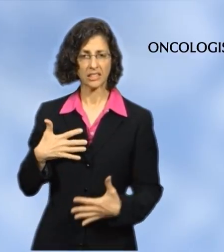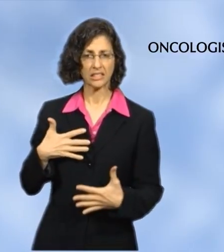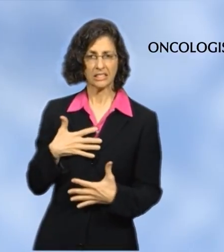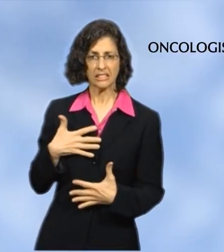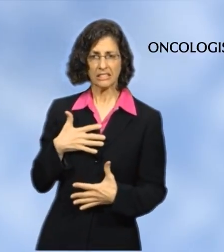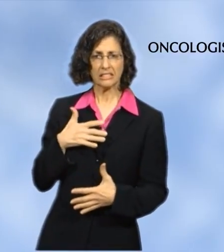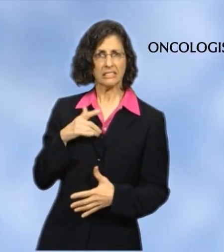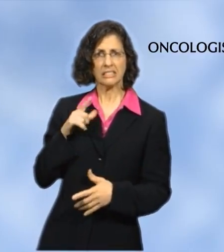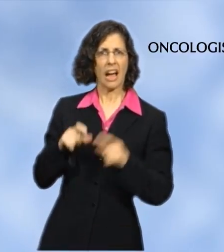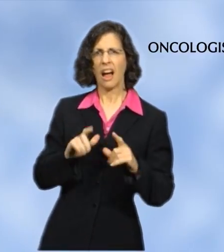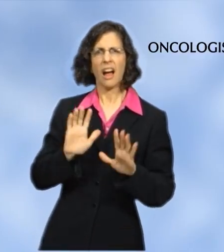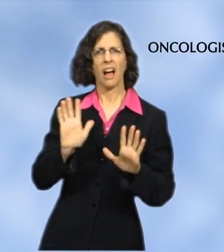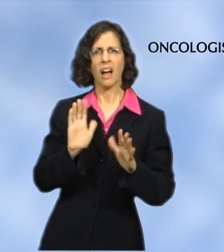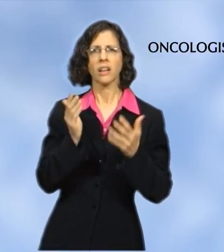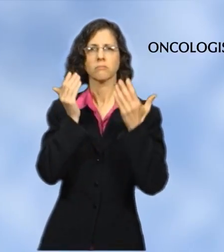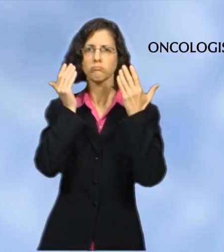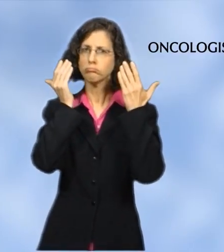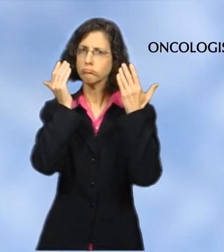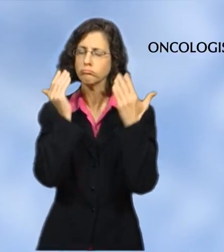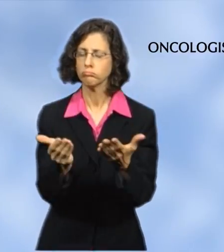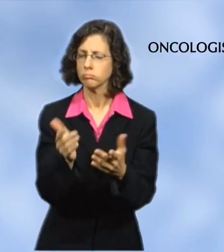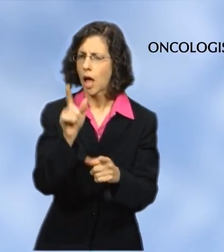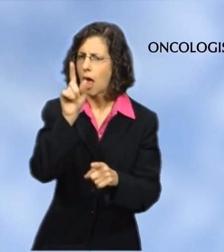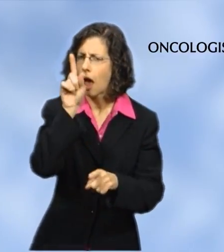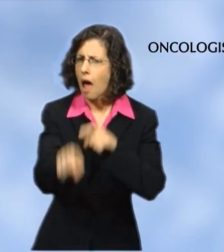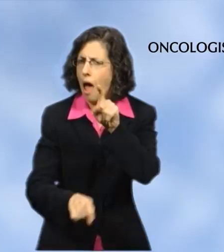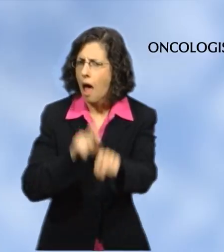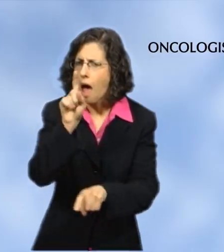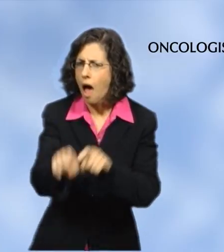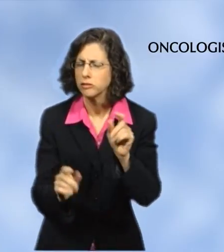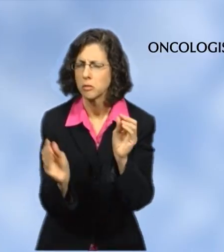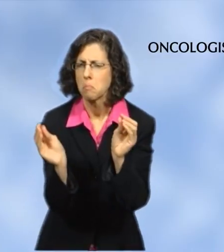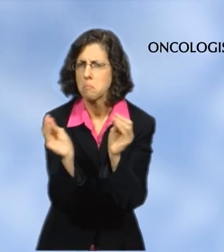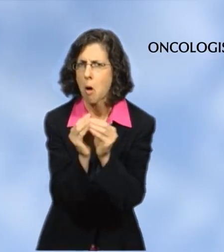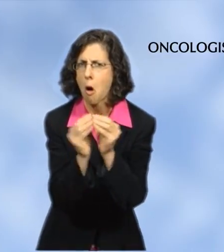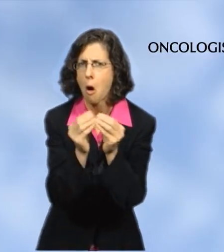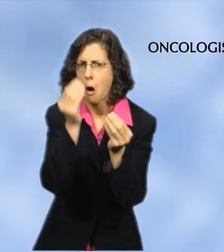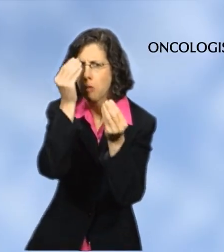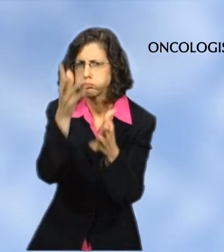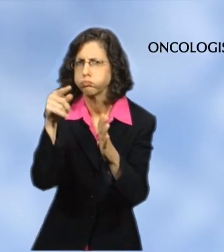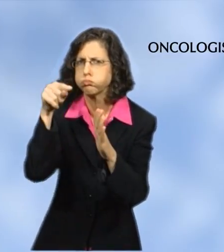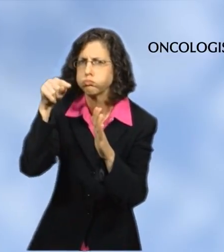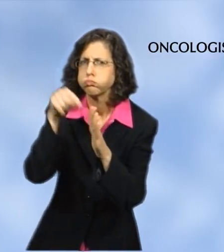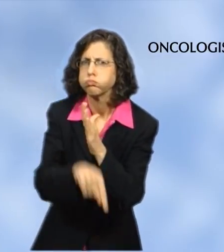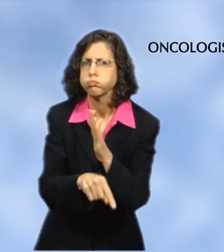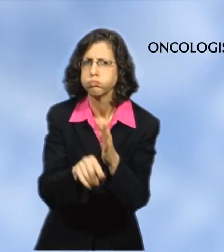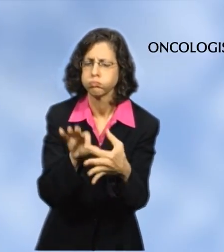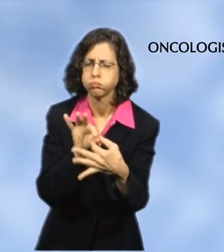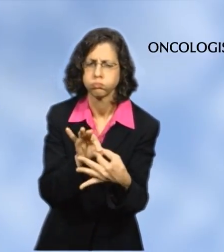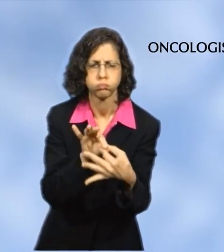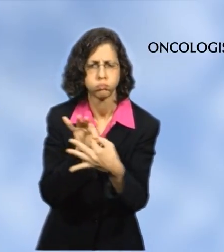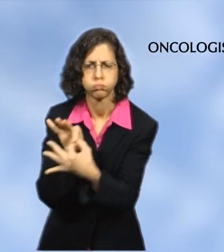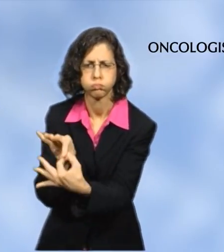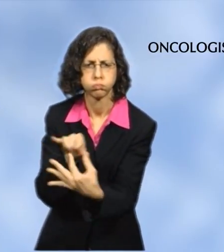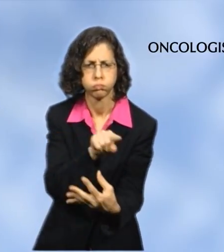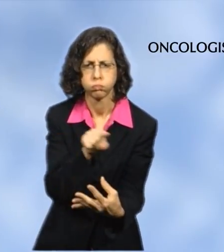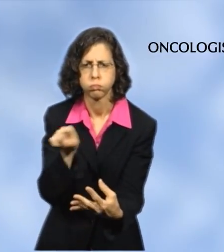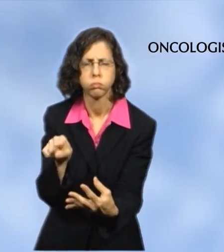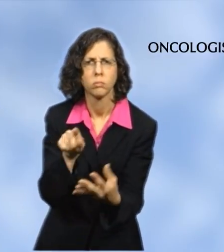Do not feel afraid to ask the doctors any questions that you may have. Feel free to get as much